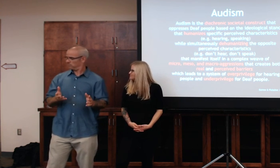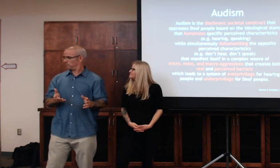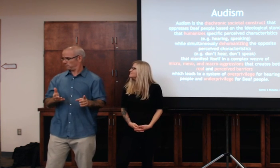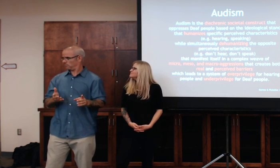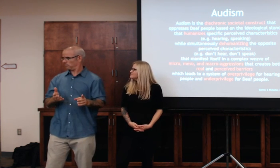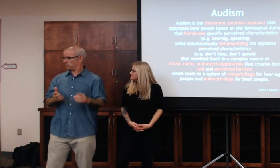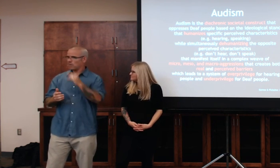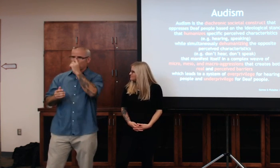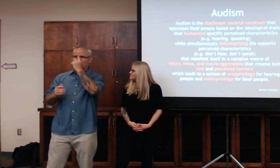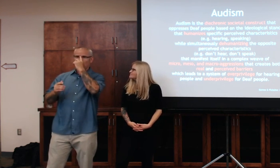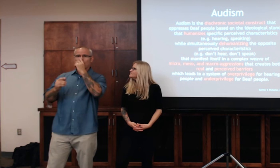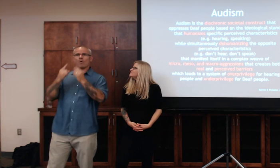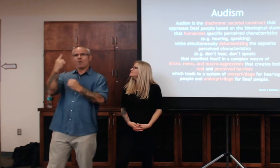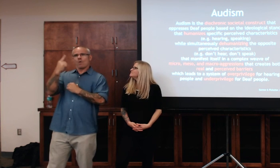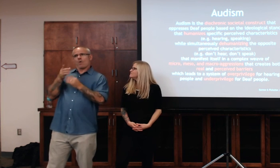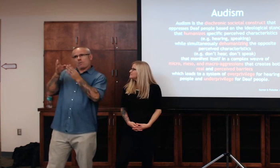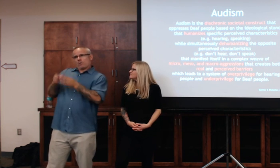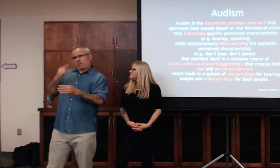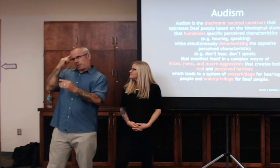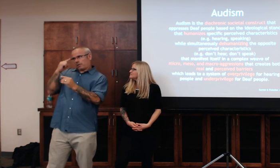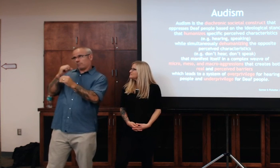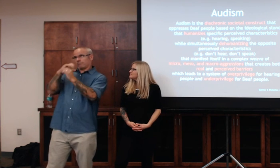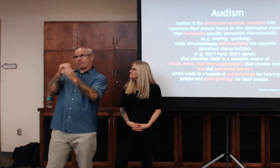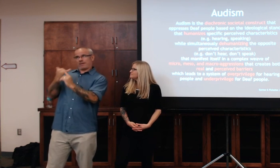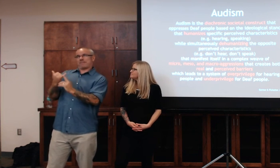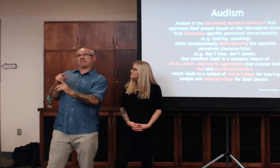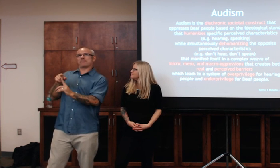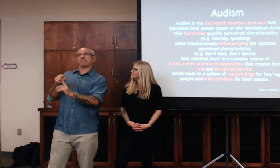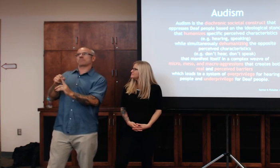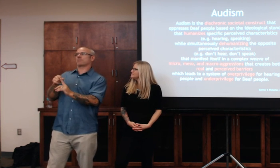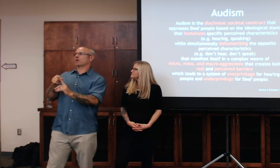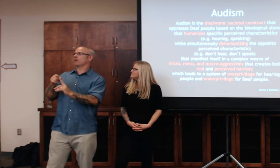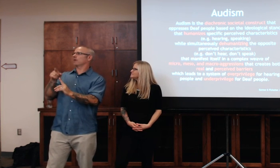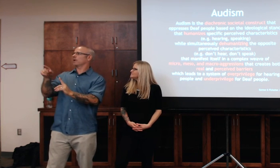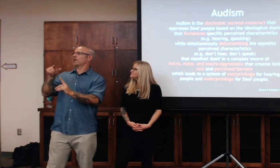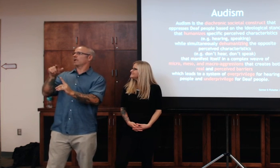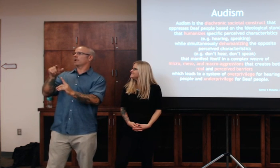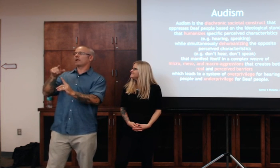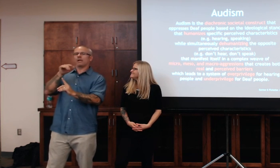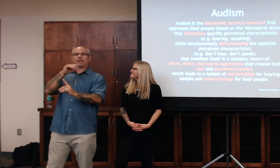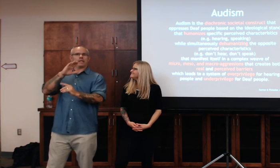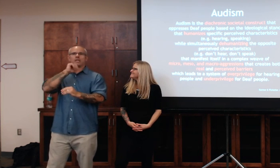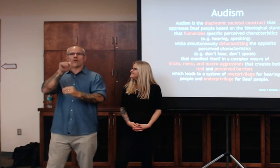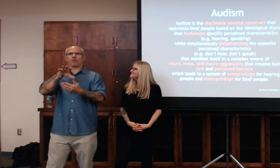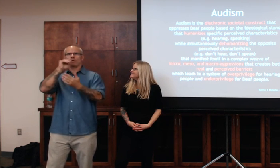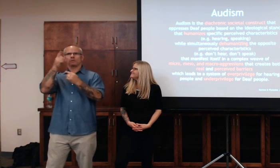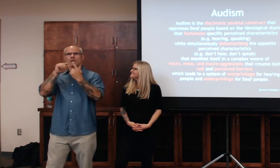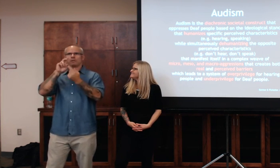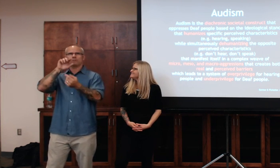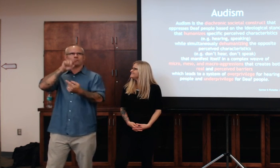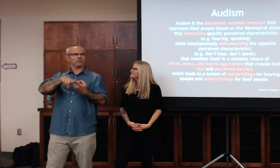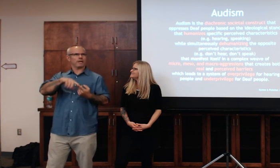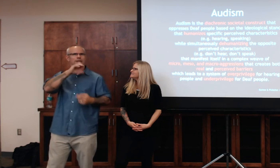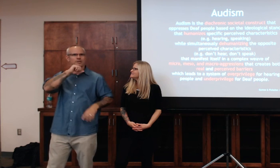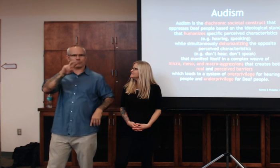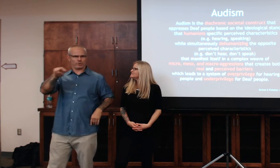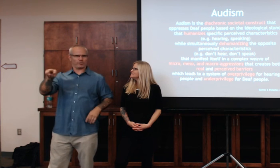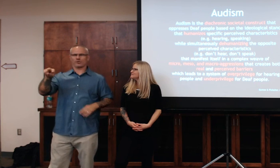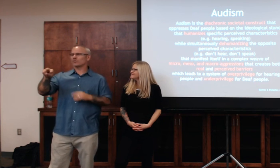level. One person I can think of right now in particular, he didn't learn sign language till the age of 22 years